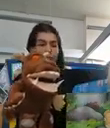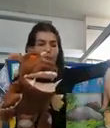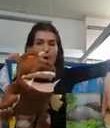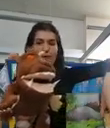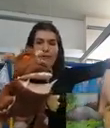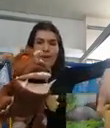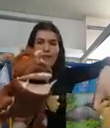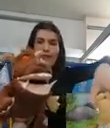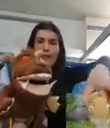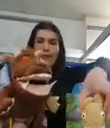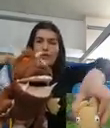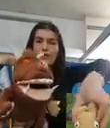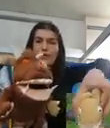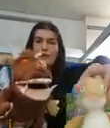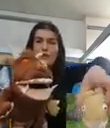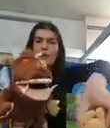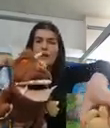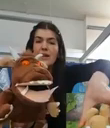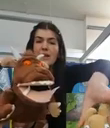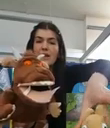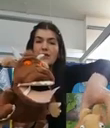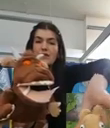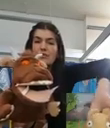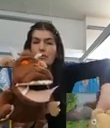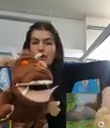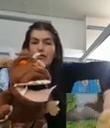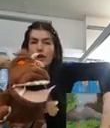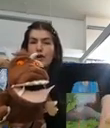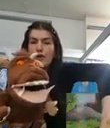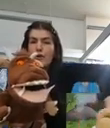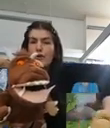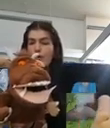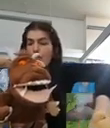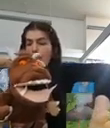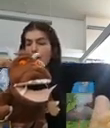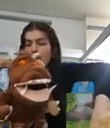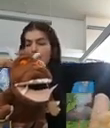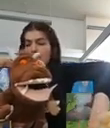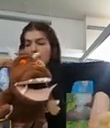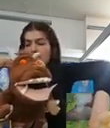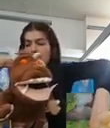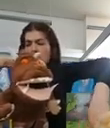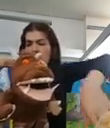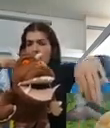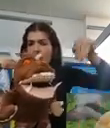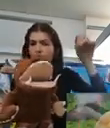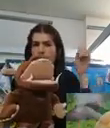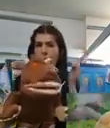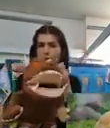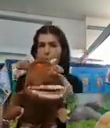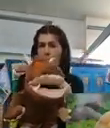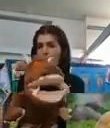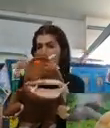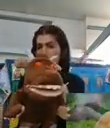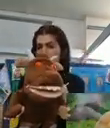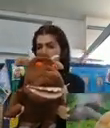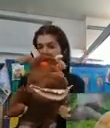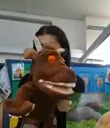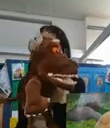My favourite food is Gruffalo crumble. Gruffalo crumble, the Gruffalo